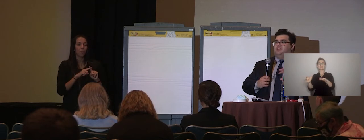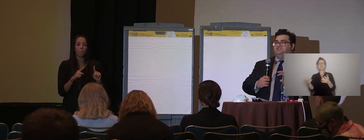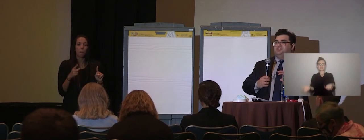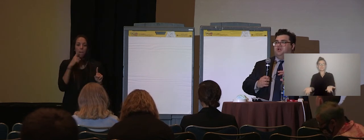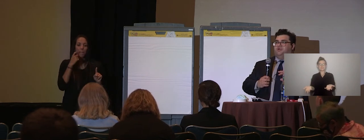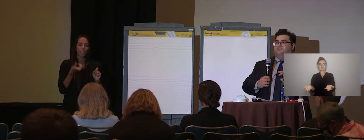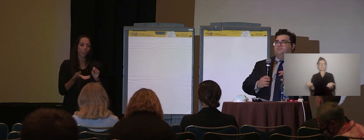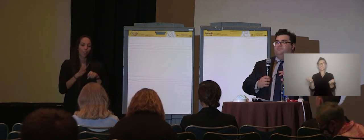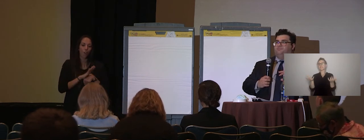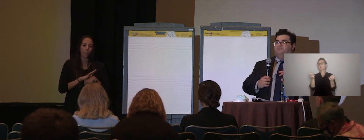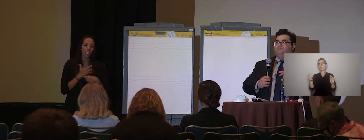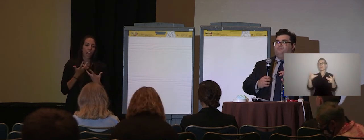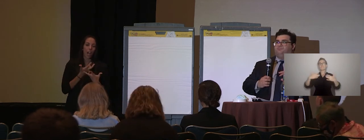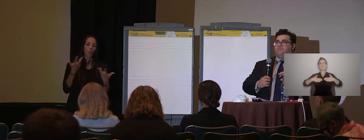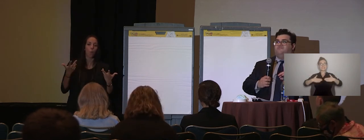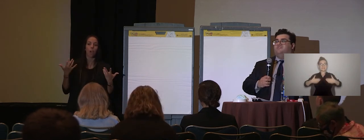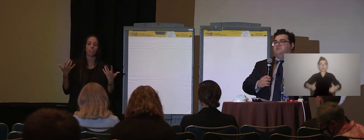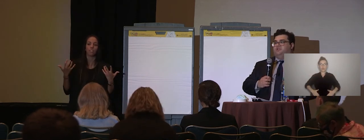as much